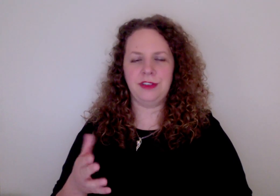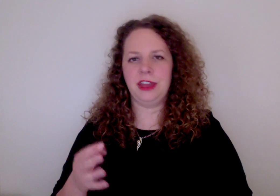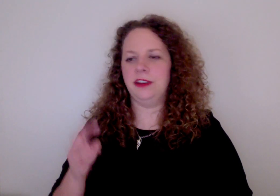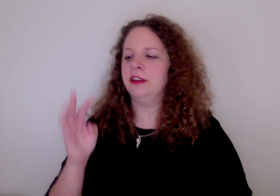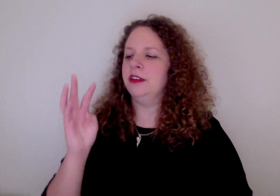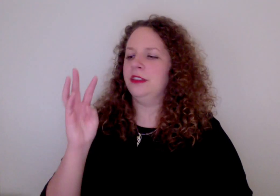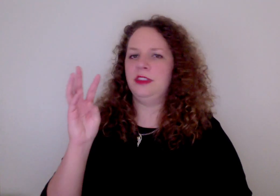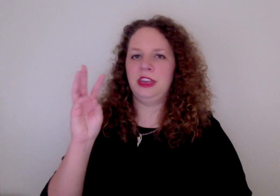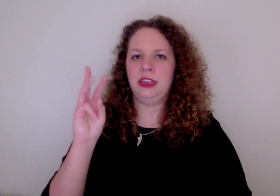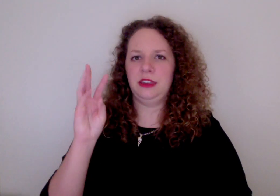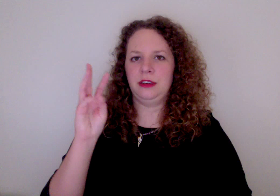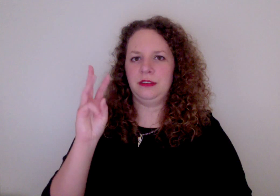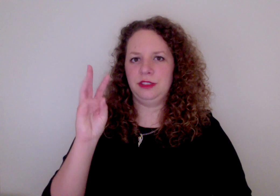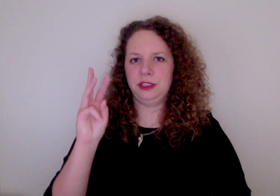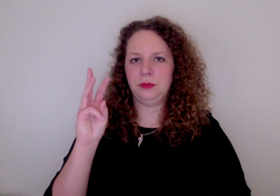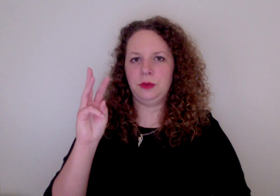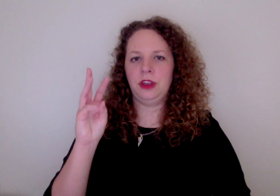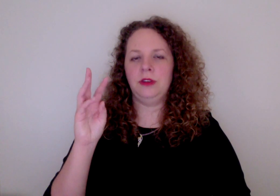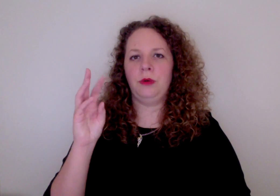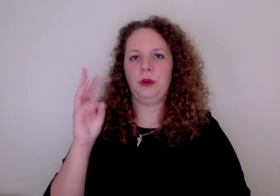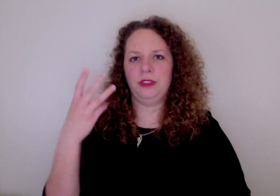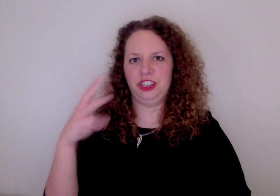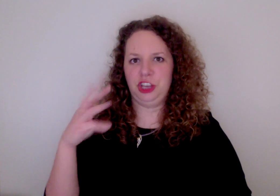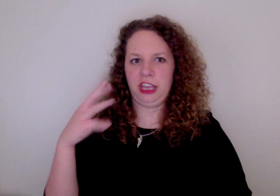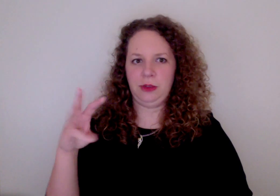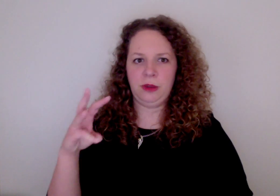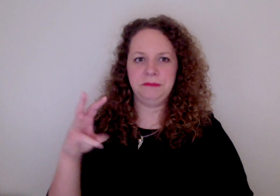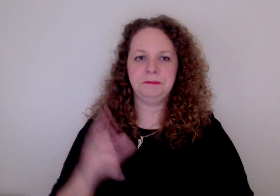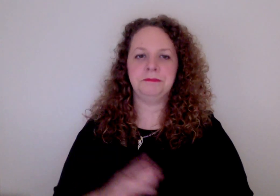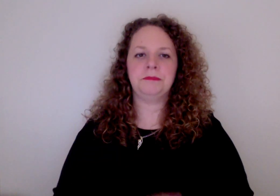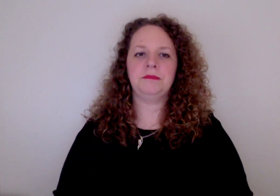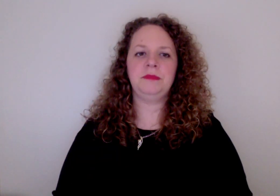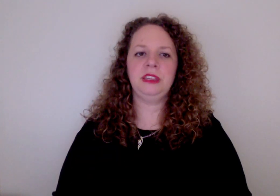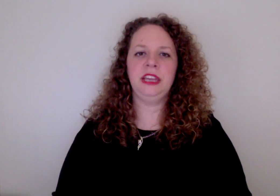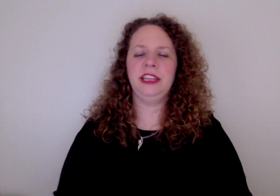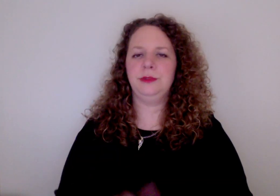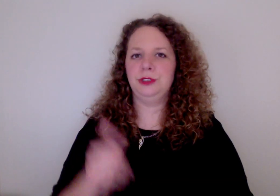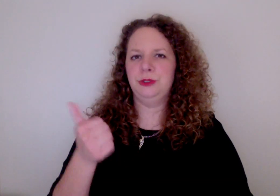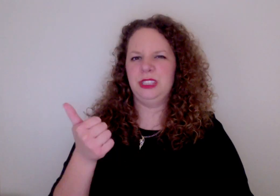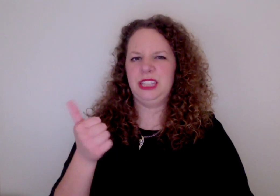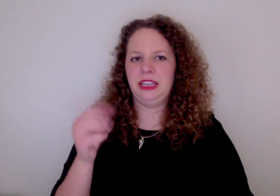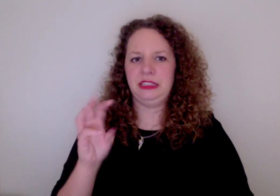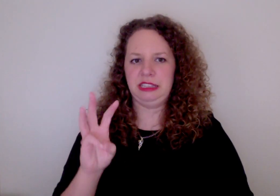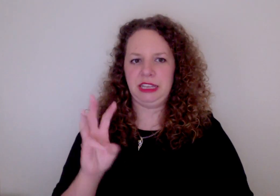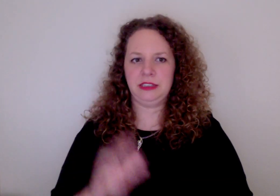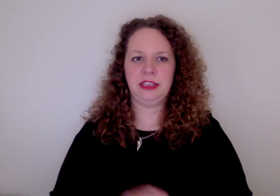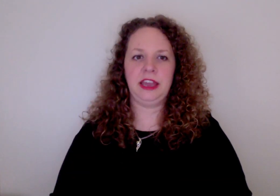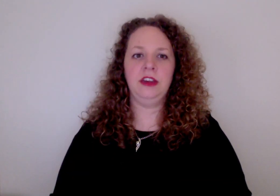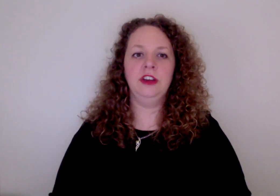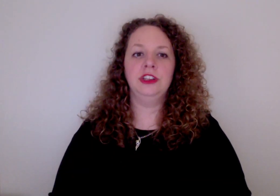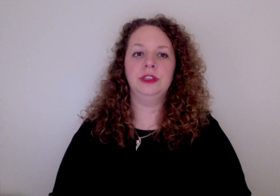than this one or the shaking one. Okay, so we'll do the 10-6, okay? So we